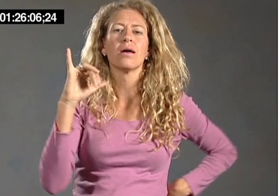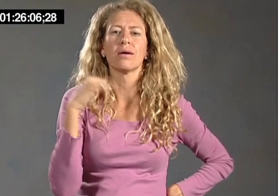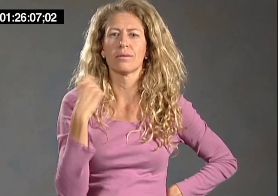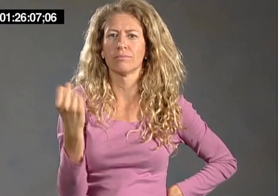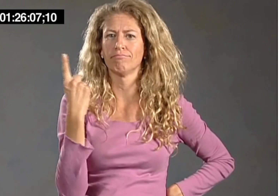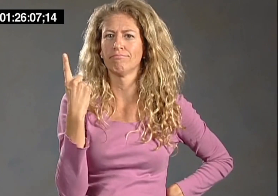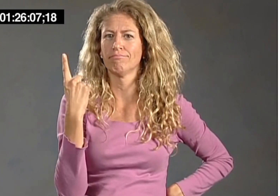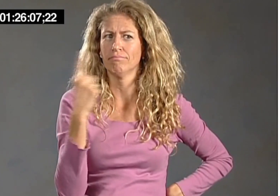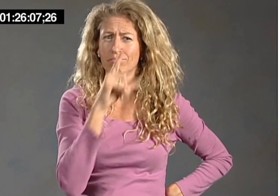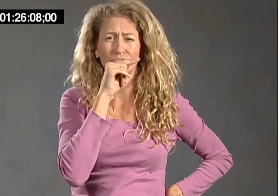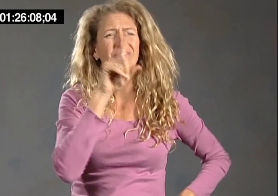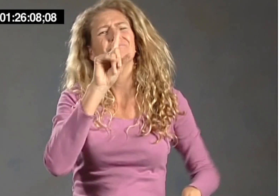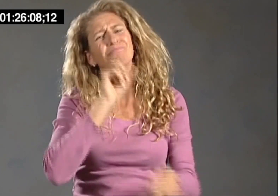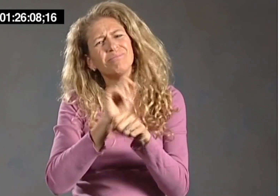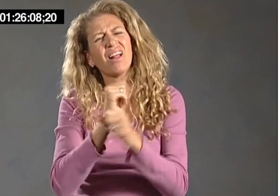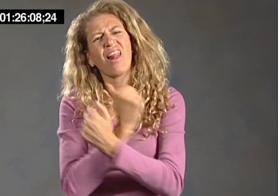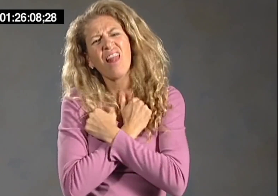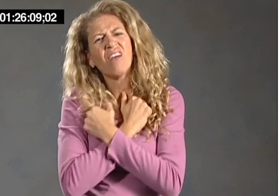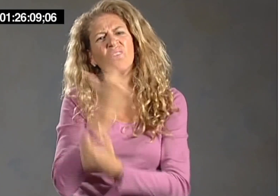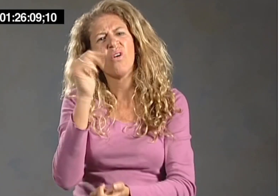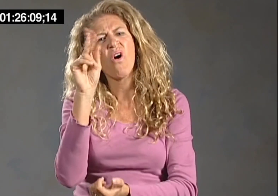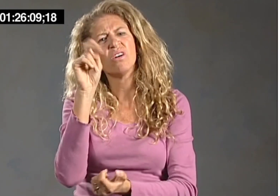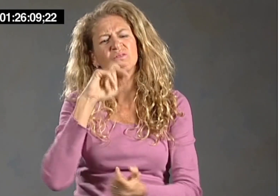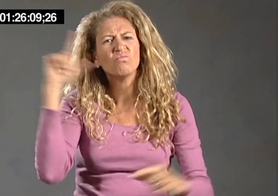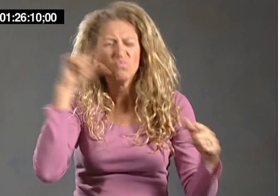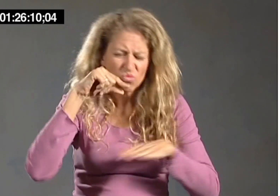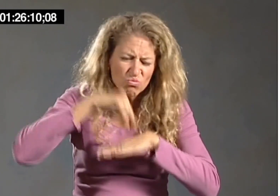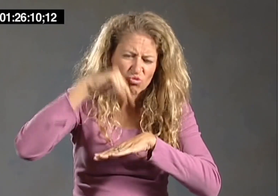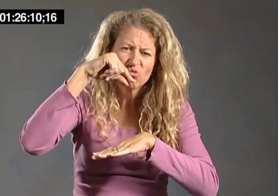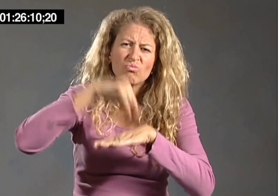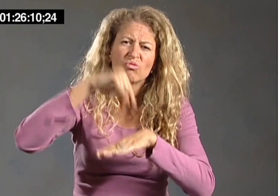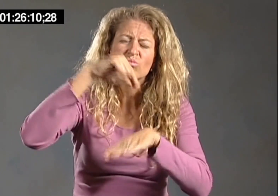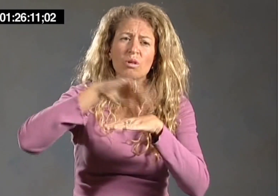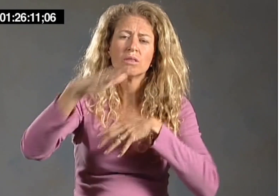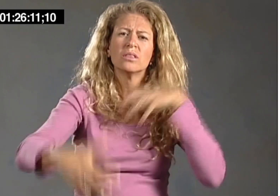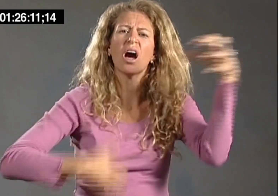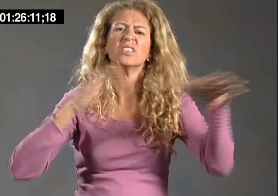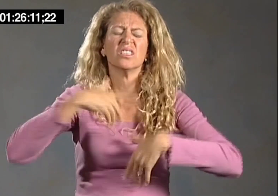to water them. I pleaded for my plants to grow.